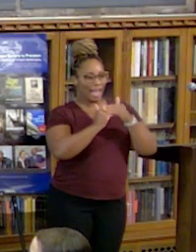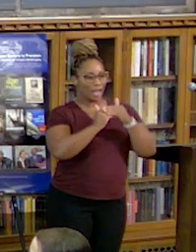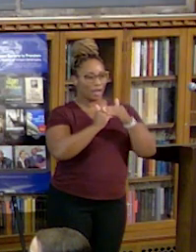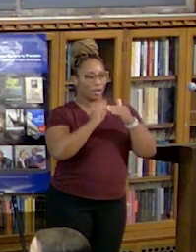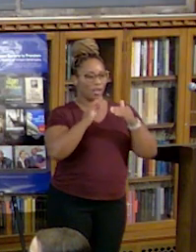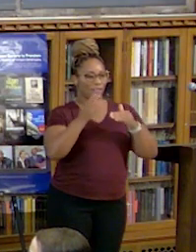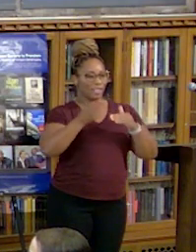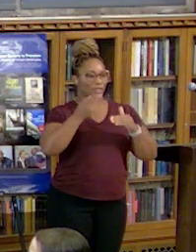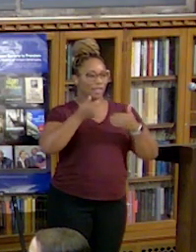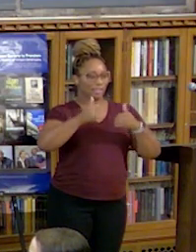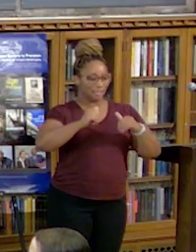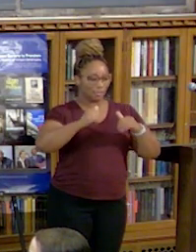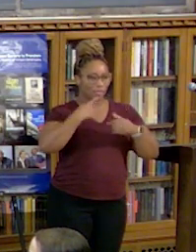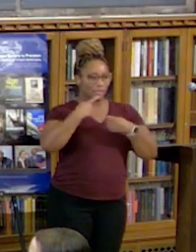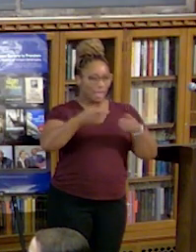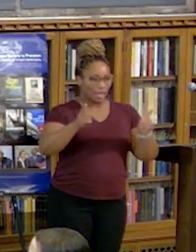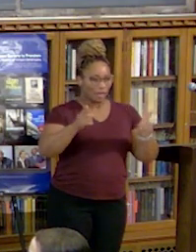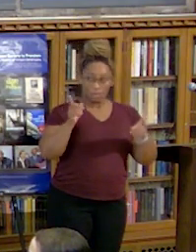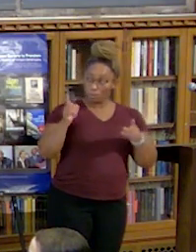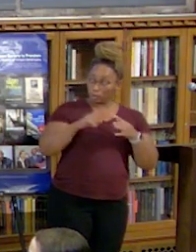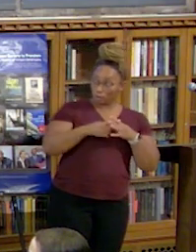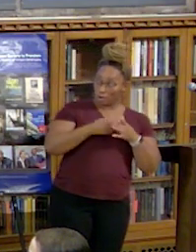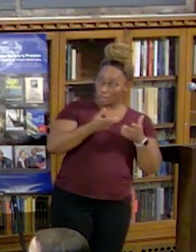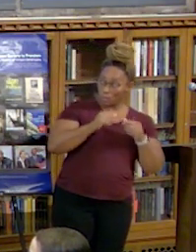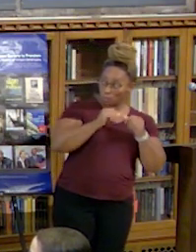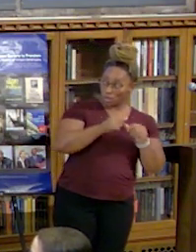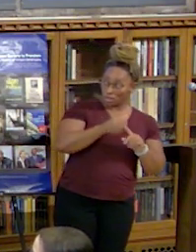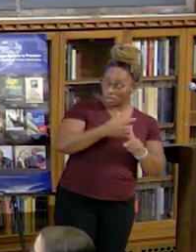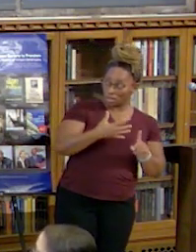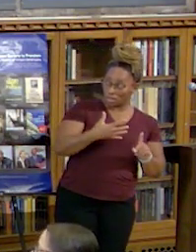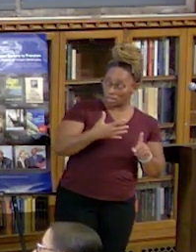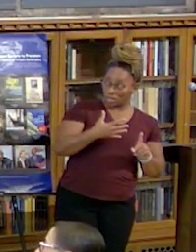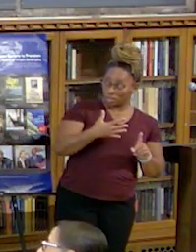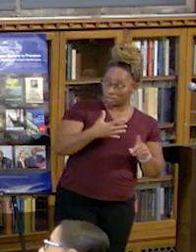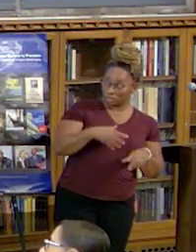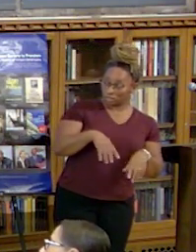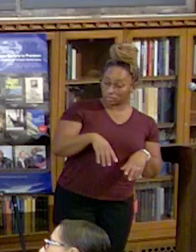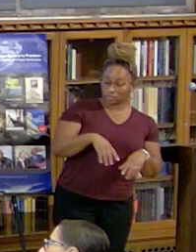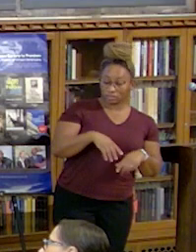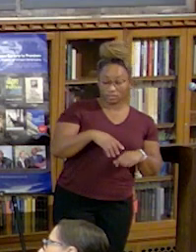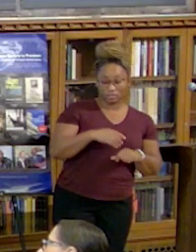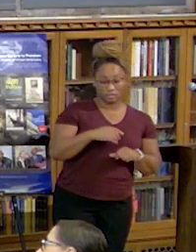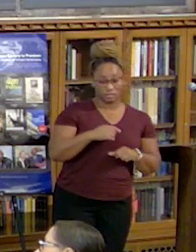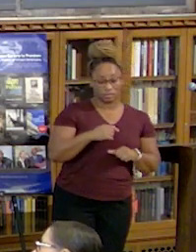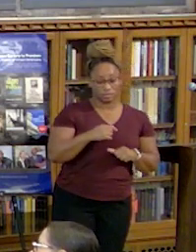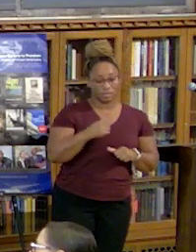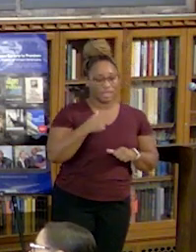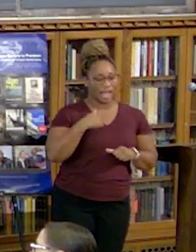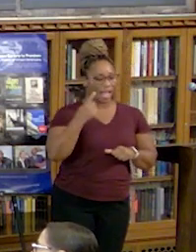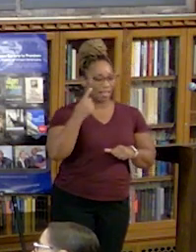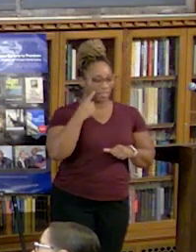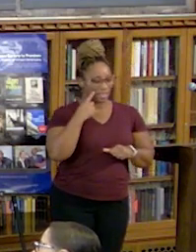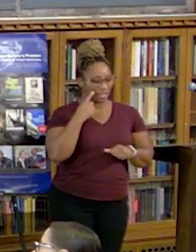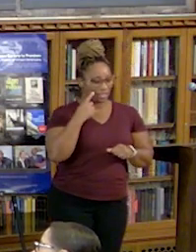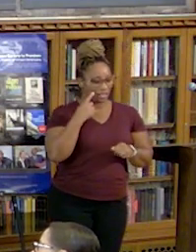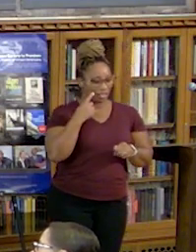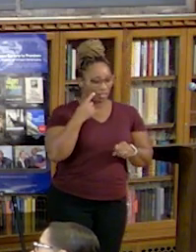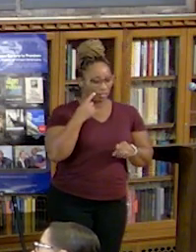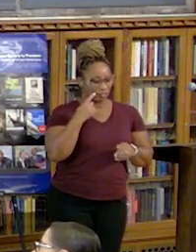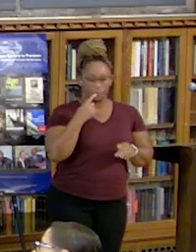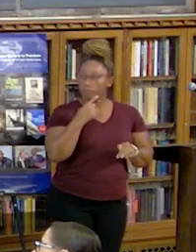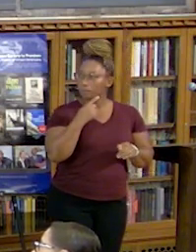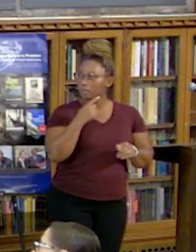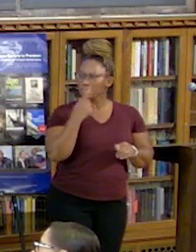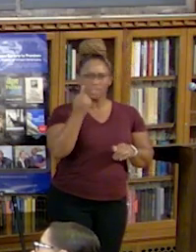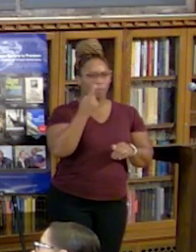still need to be told you started that do you want to say more about that yeah I think that we we are turning uh you